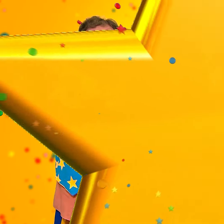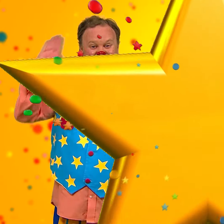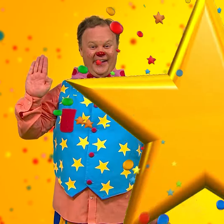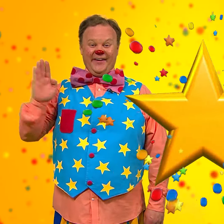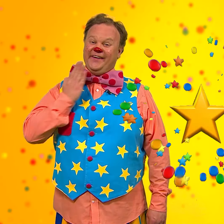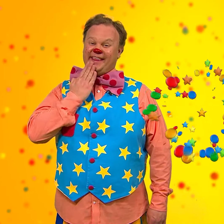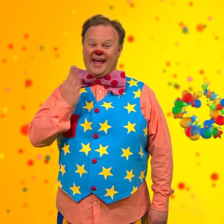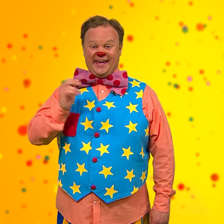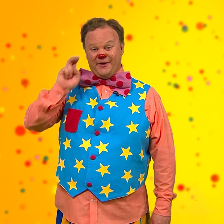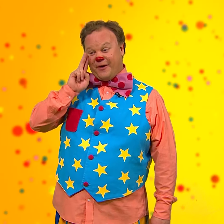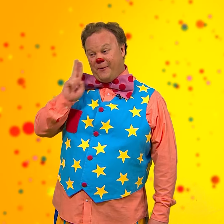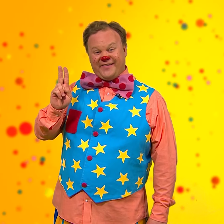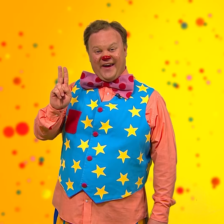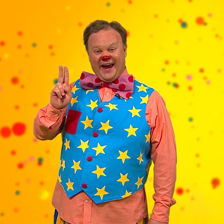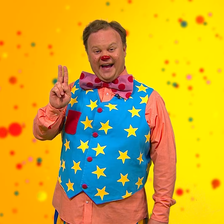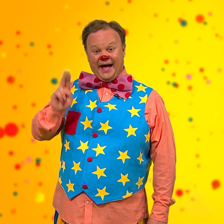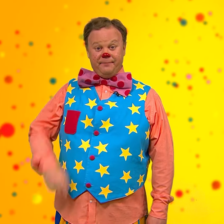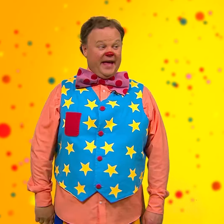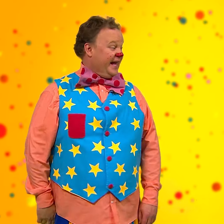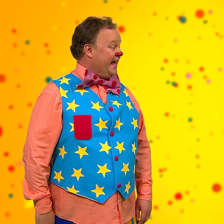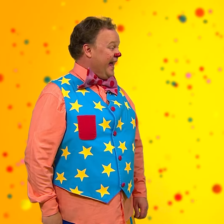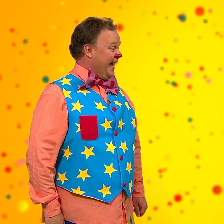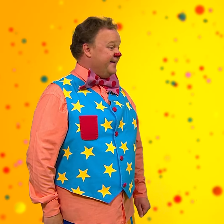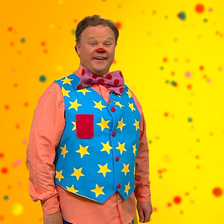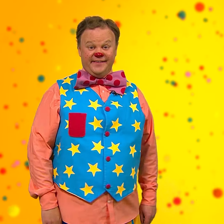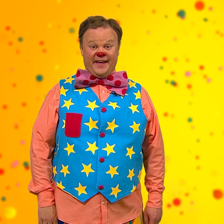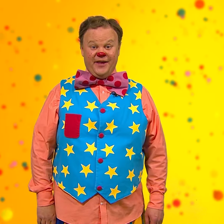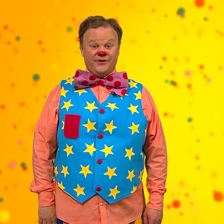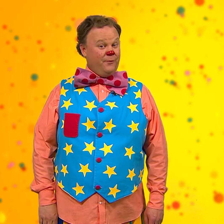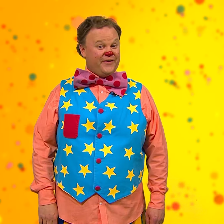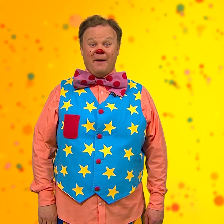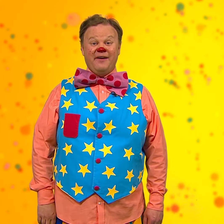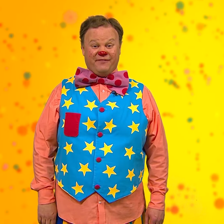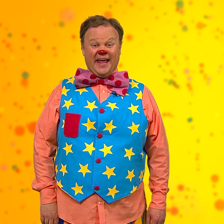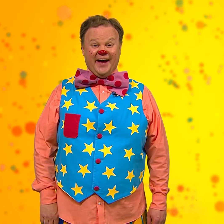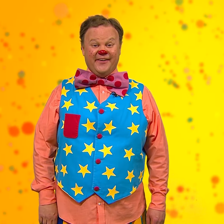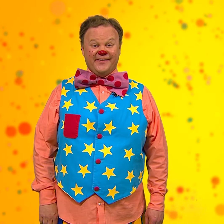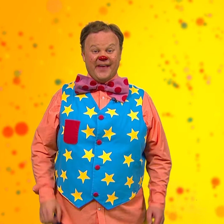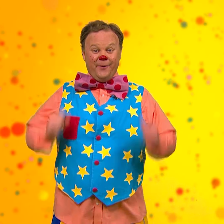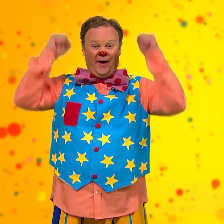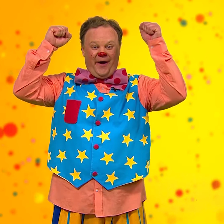Hello, thank you for watching. Click here to continue to watch my videos.